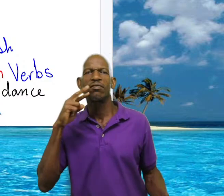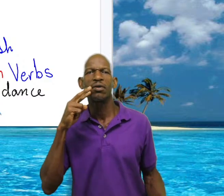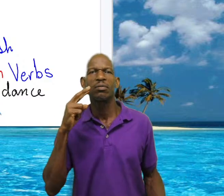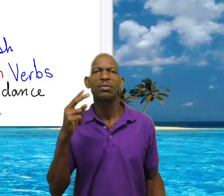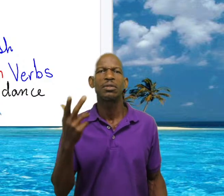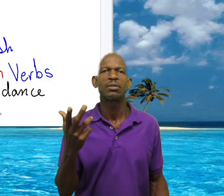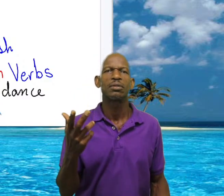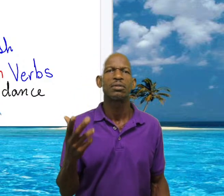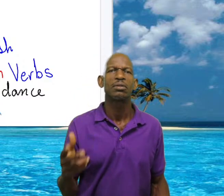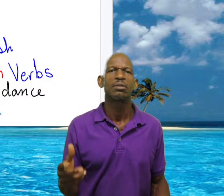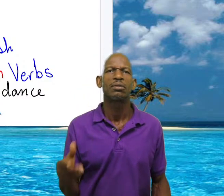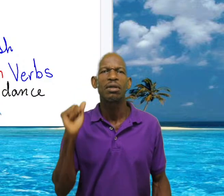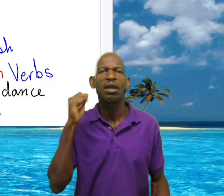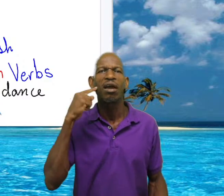Rebecca, Avril,